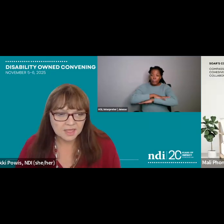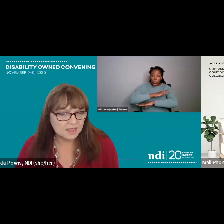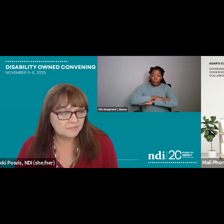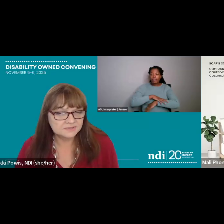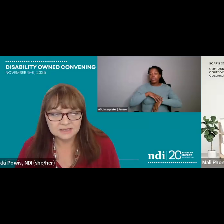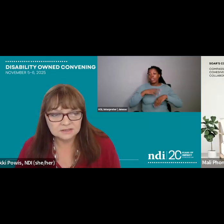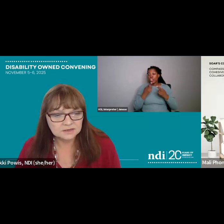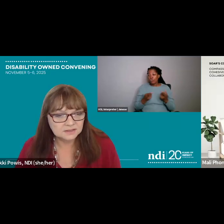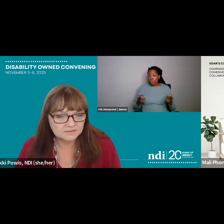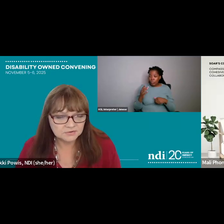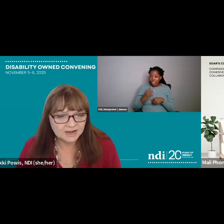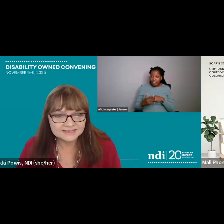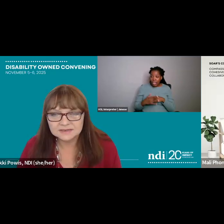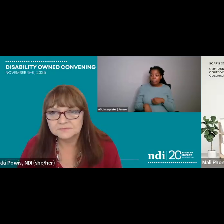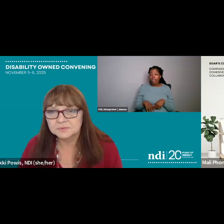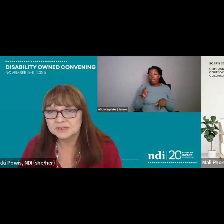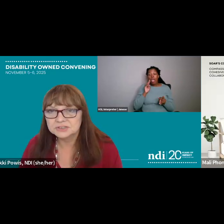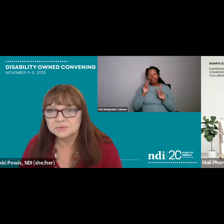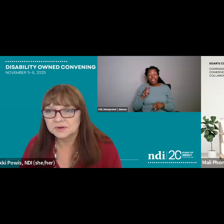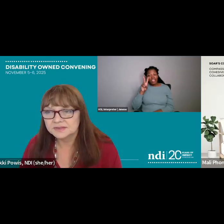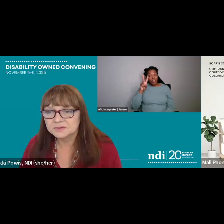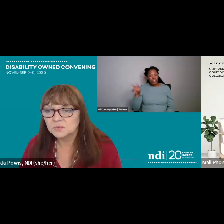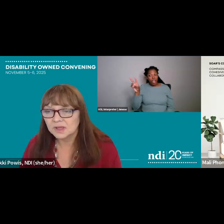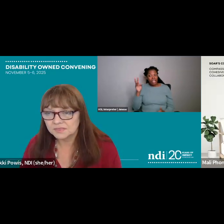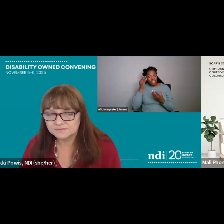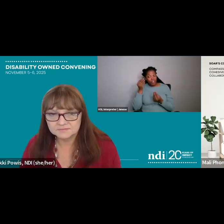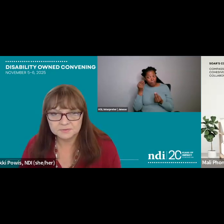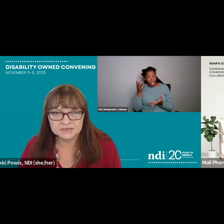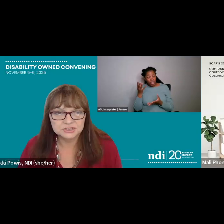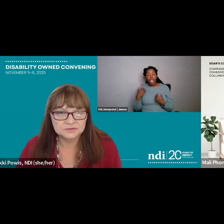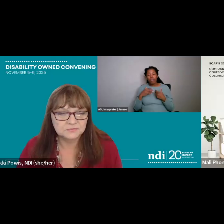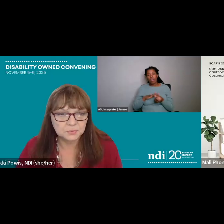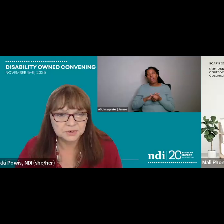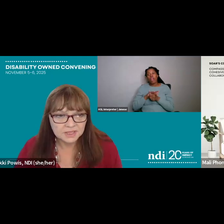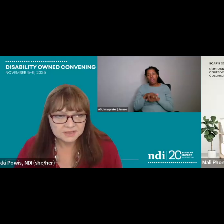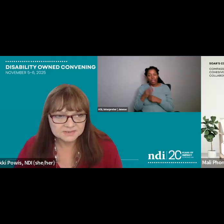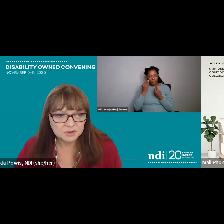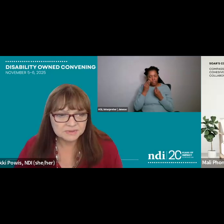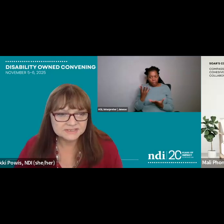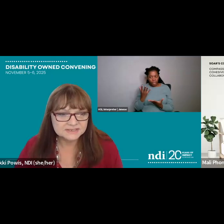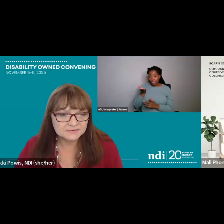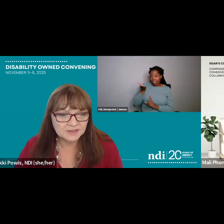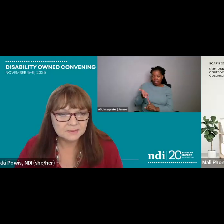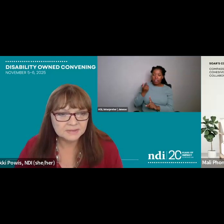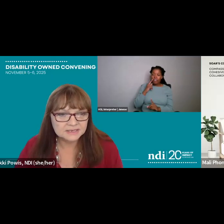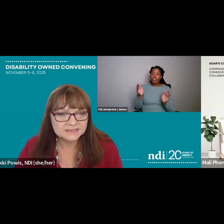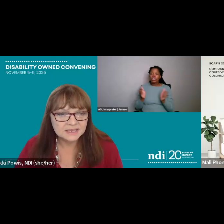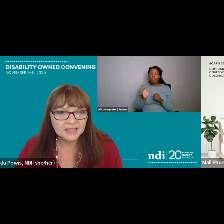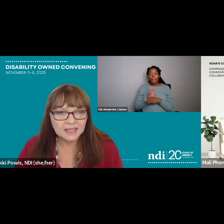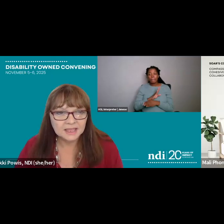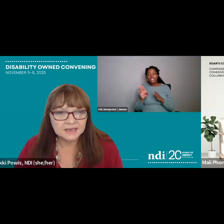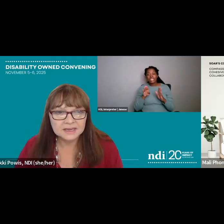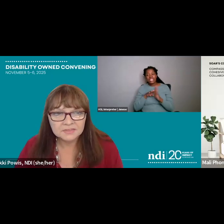available. Take a look at the Verizon information where there's a wealth of information for small business